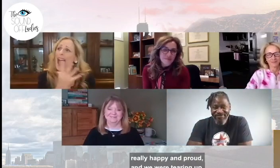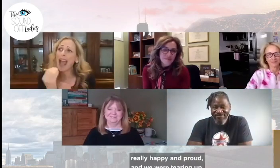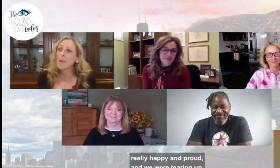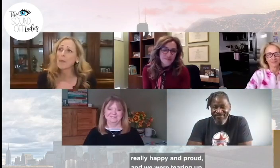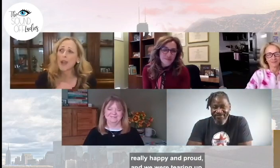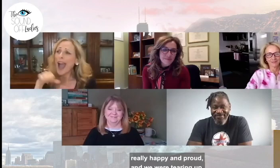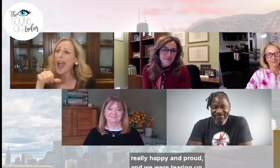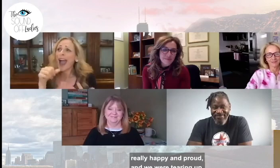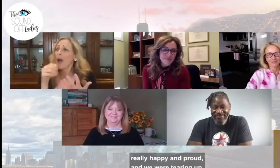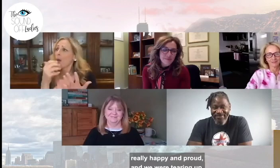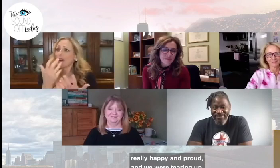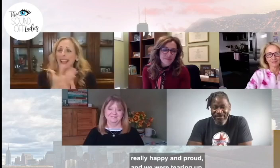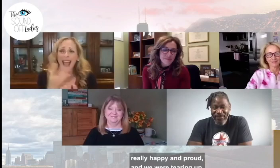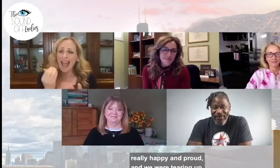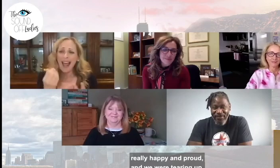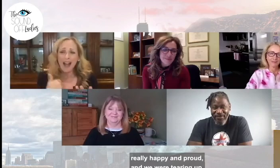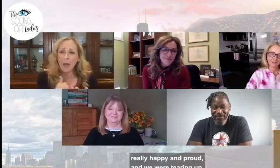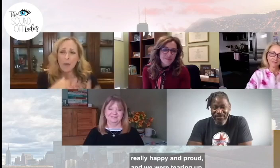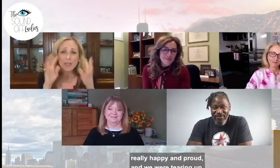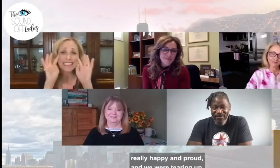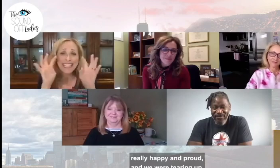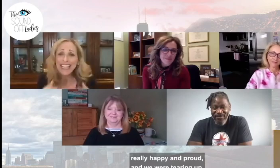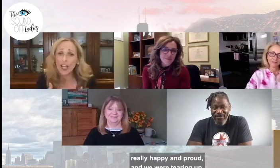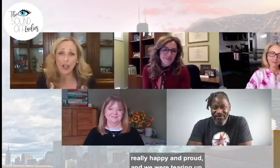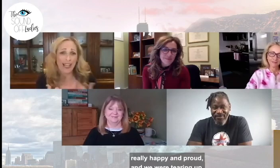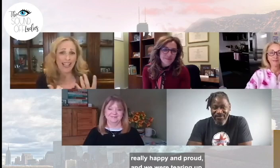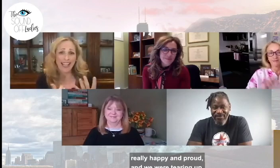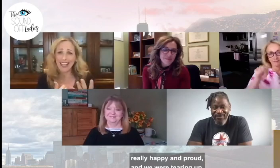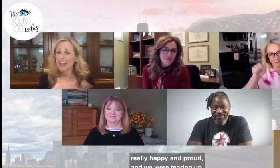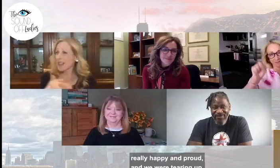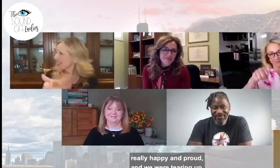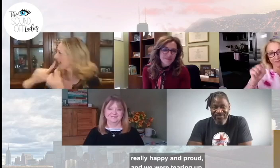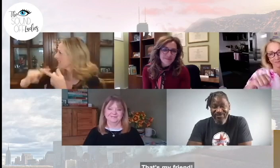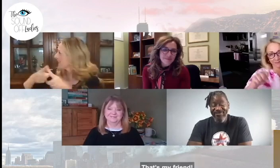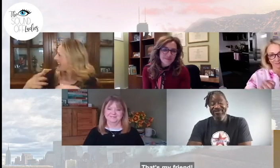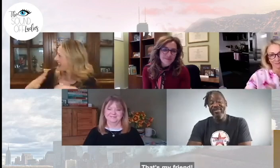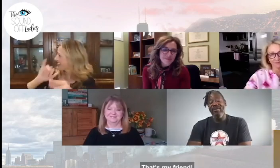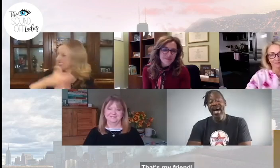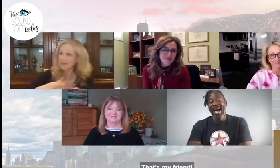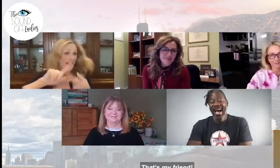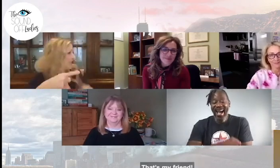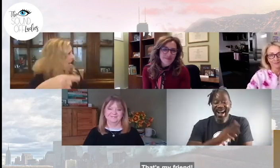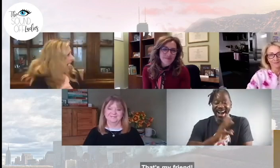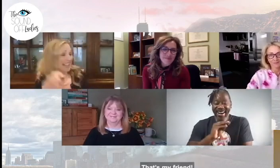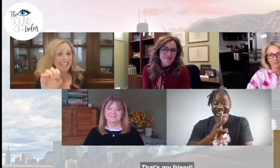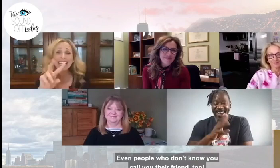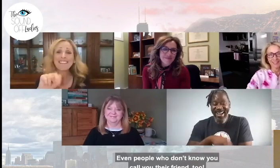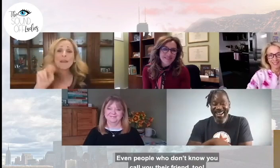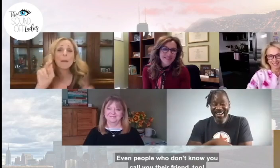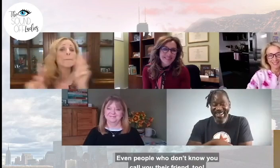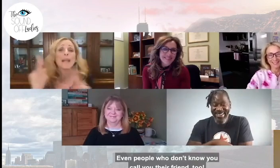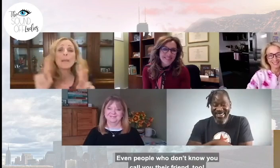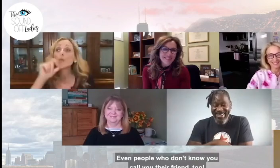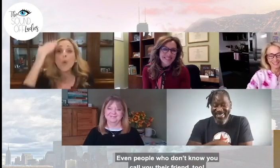You made us very happy and proud. I was in tears. Yes, I was too, Liz says. I was looking around,